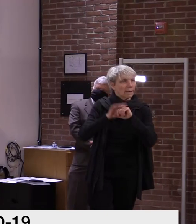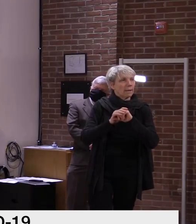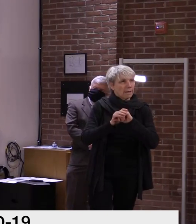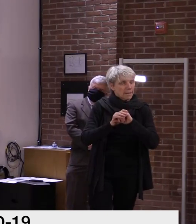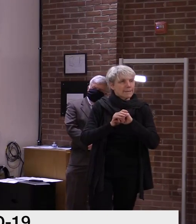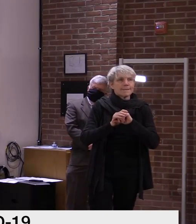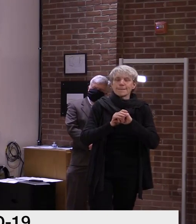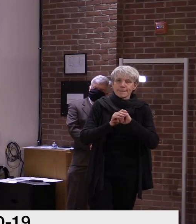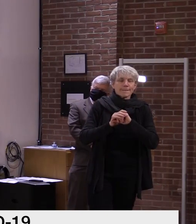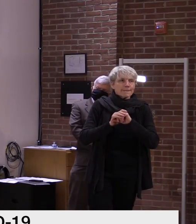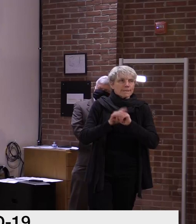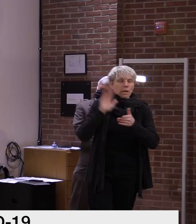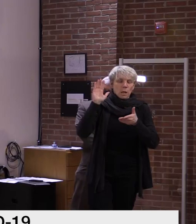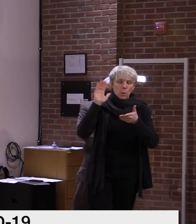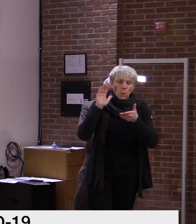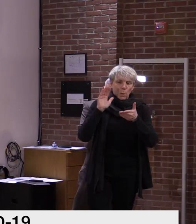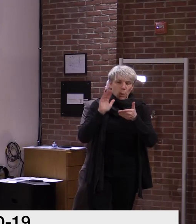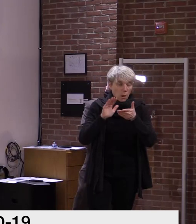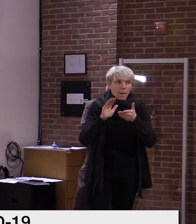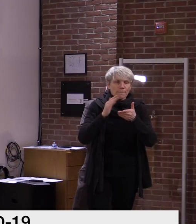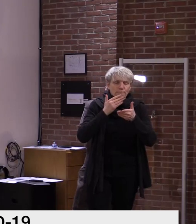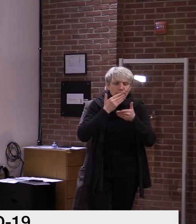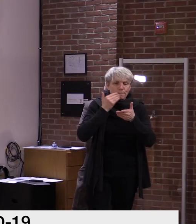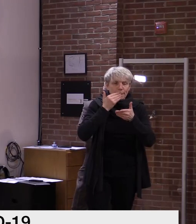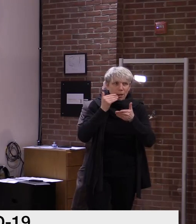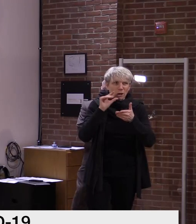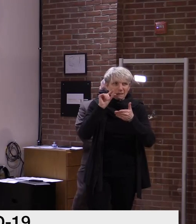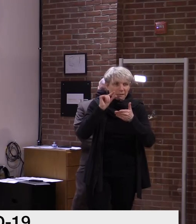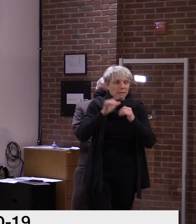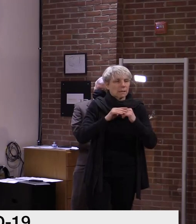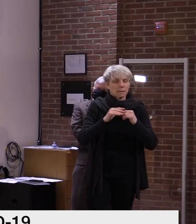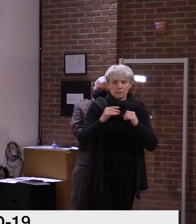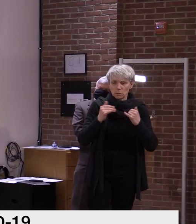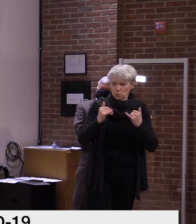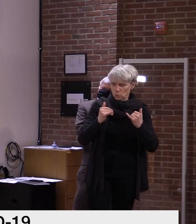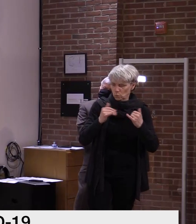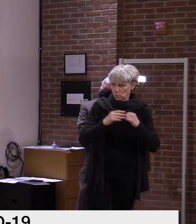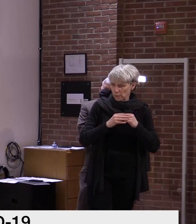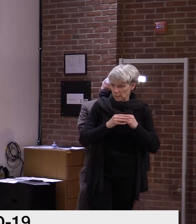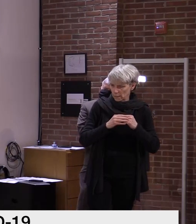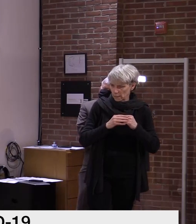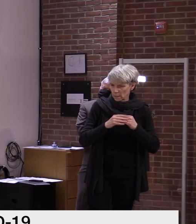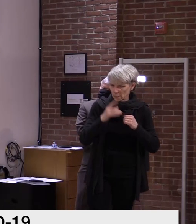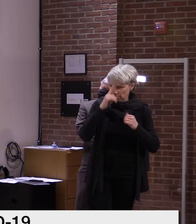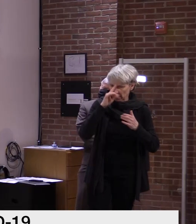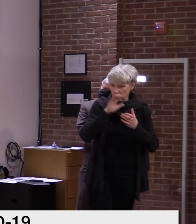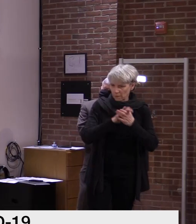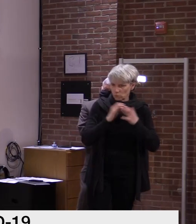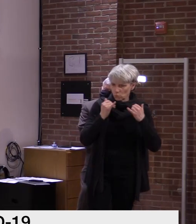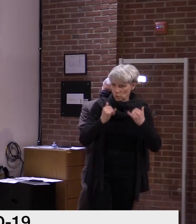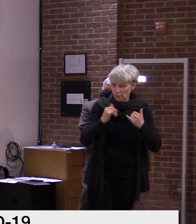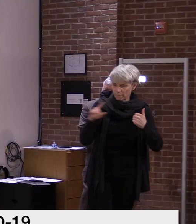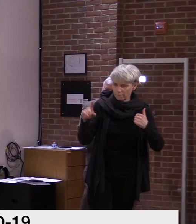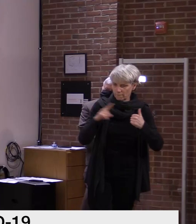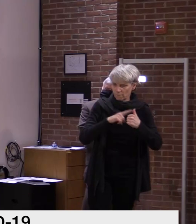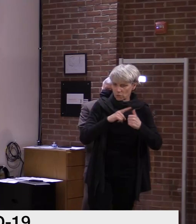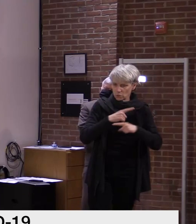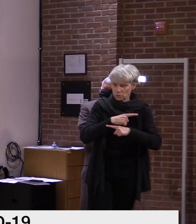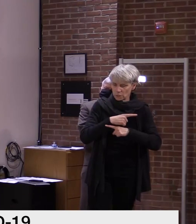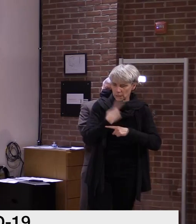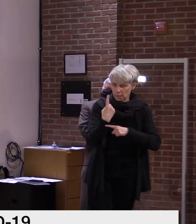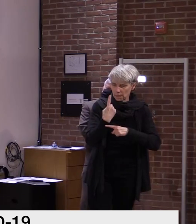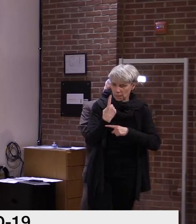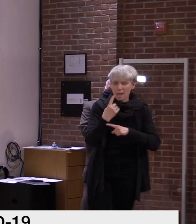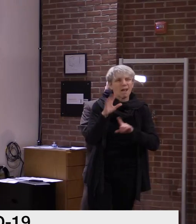haven't been good. They're getting better. I mean, today, I think, was the first day. I think this is a low